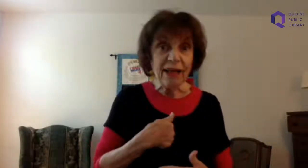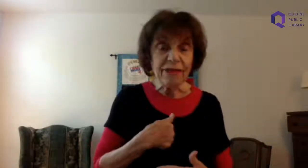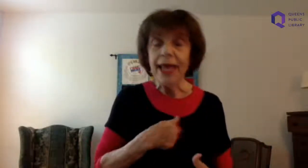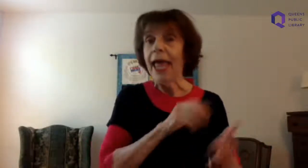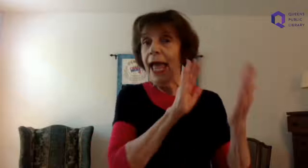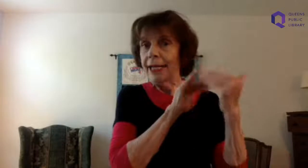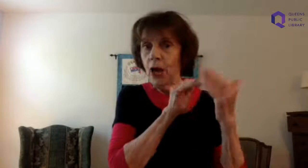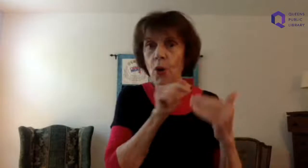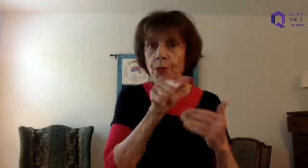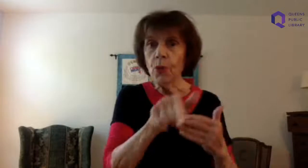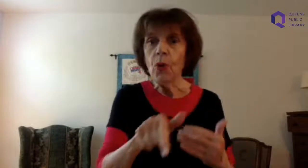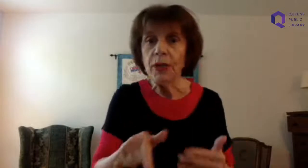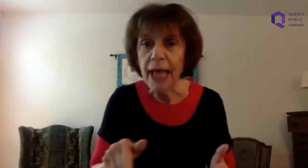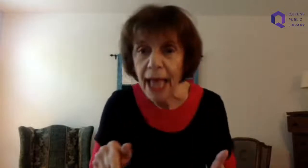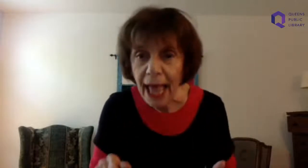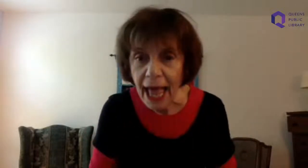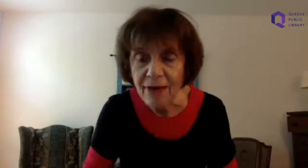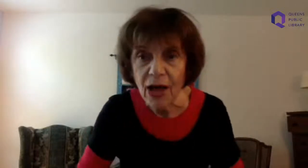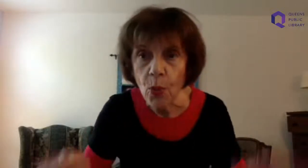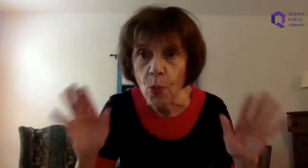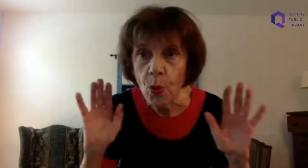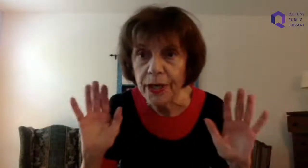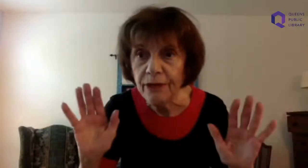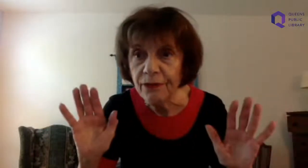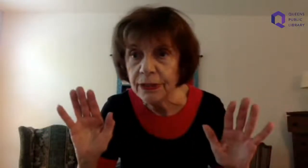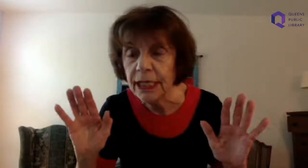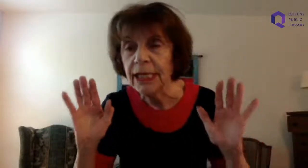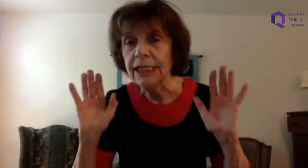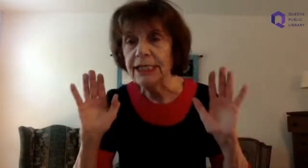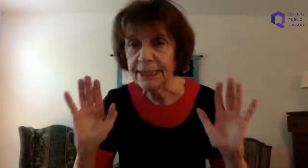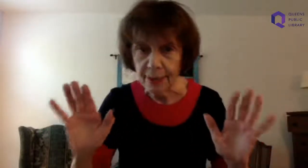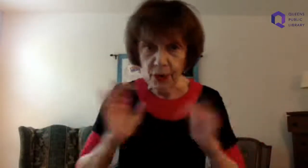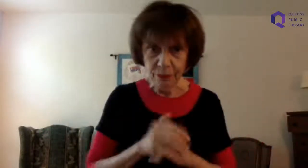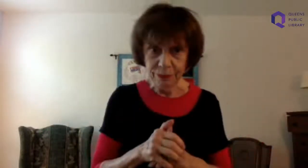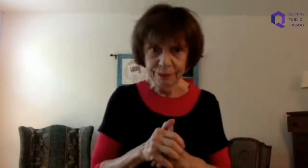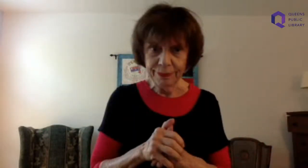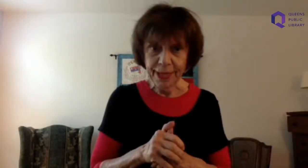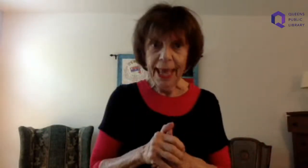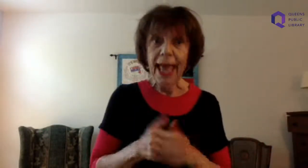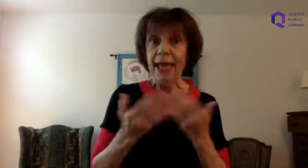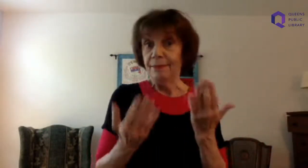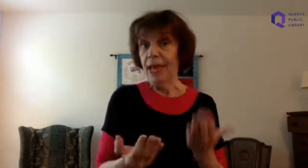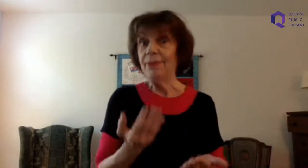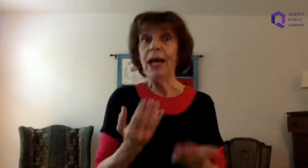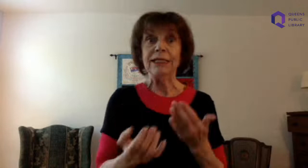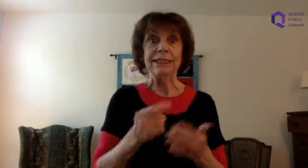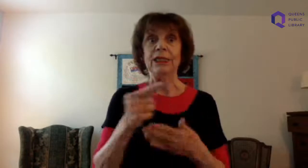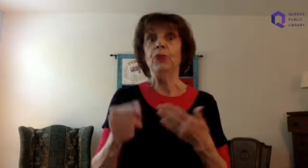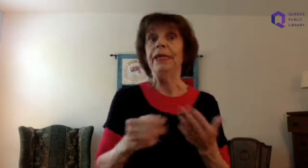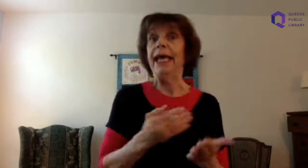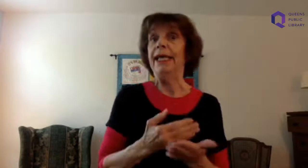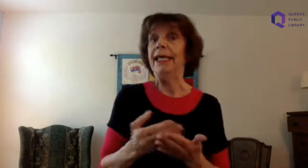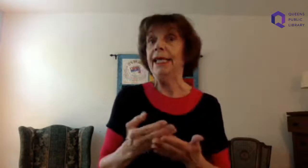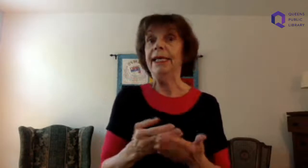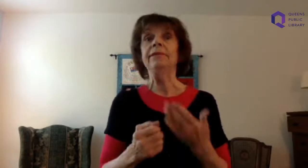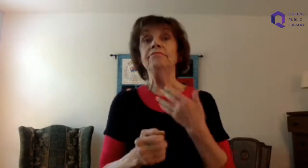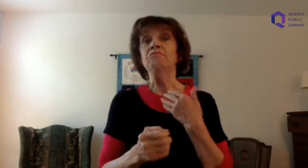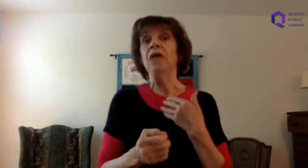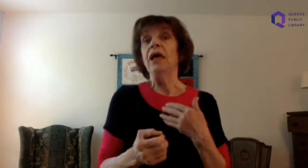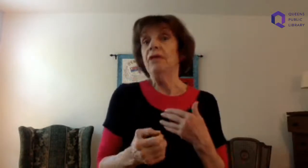myself. And I hope you all have a wonderful summer. And maybe I'll see you again in